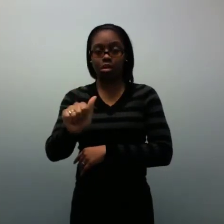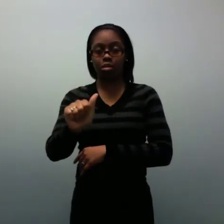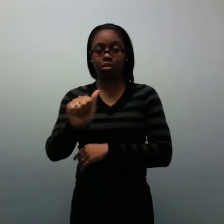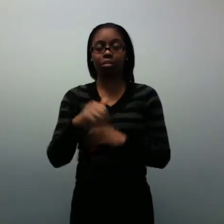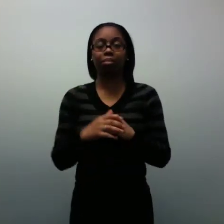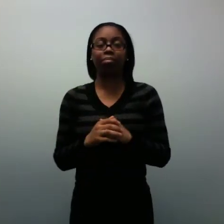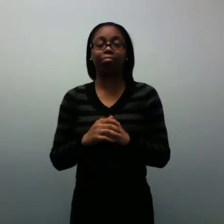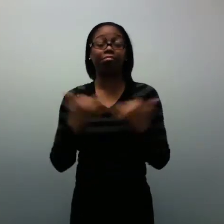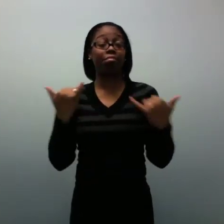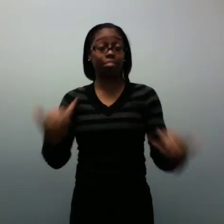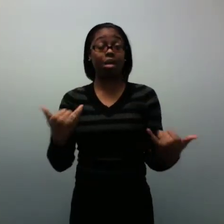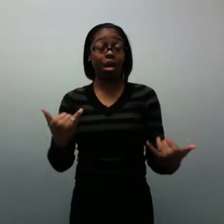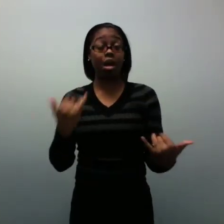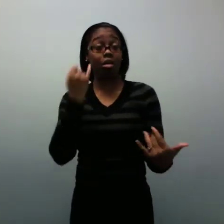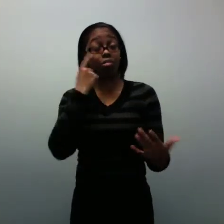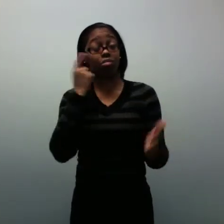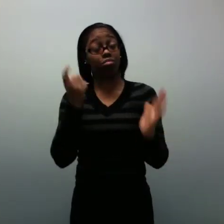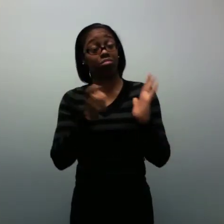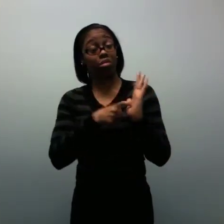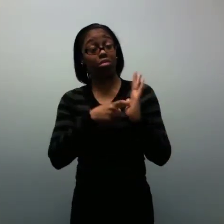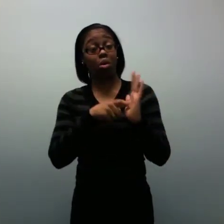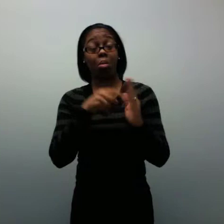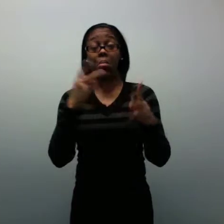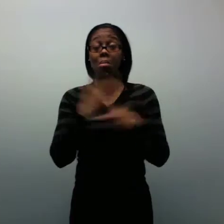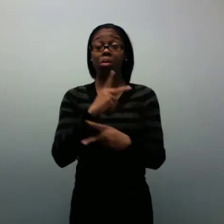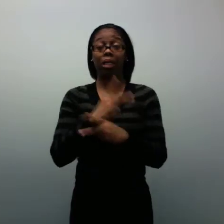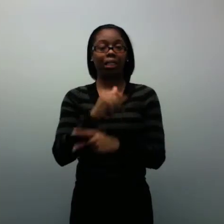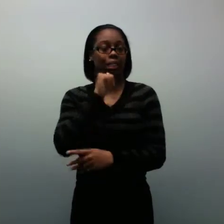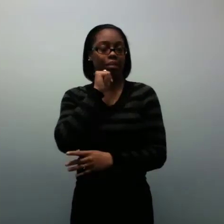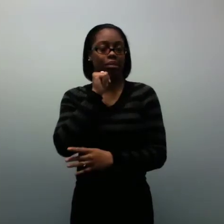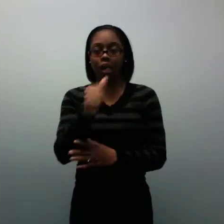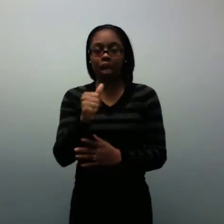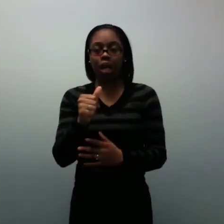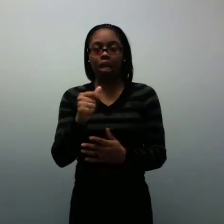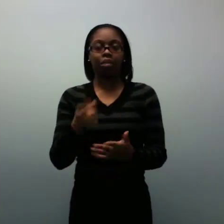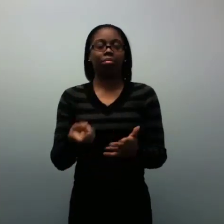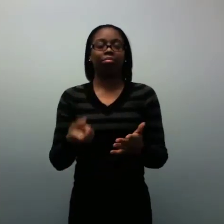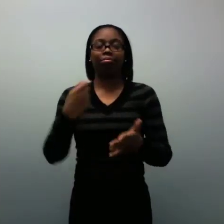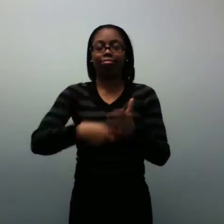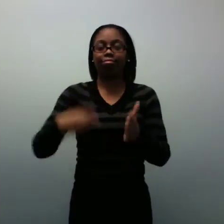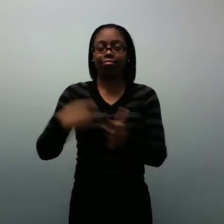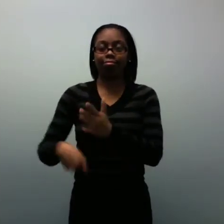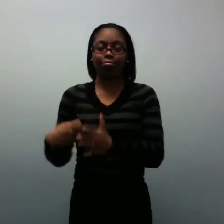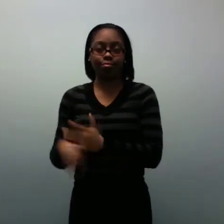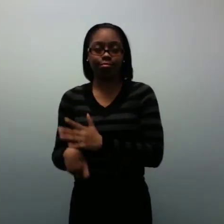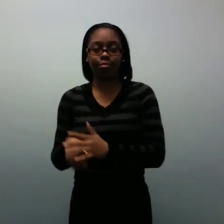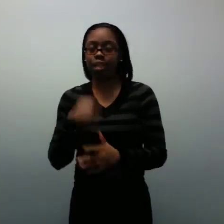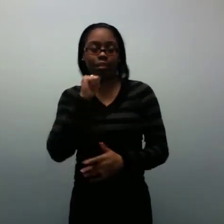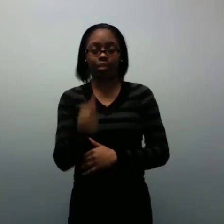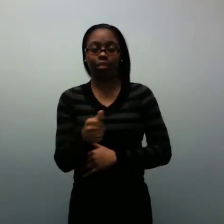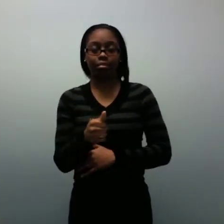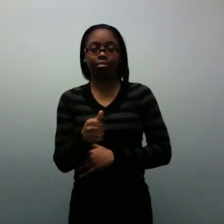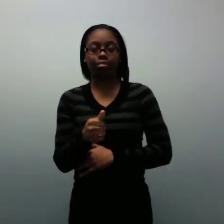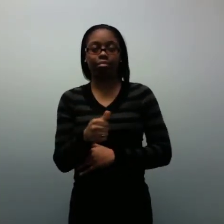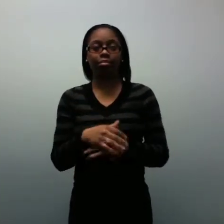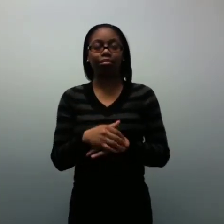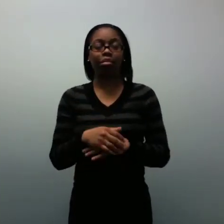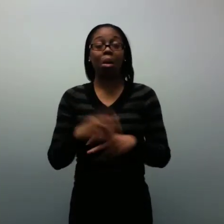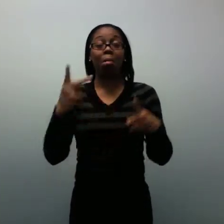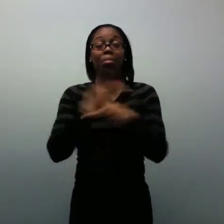is not counting. It's one step above. Addition and subtraction were counting. Multiplication is now something